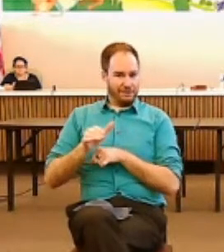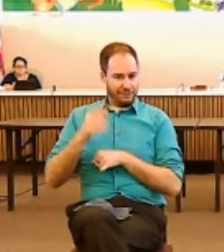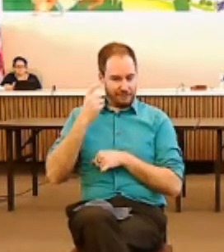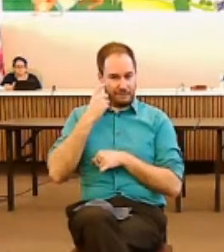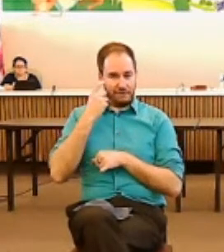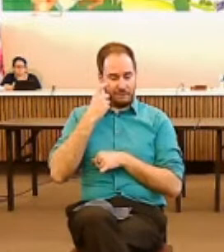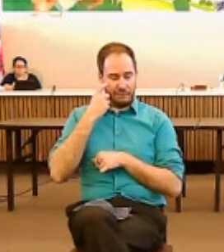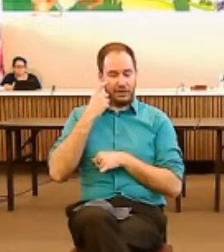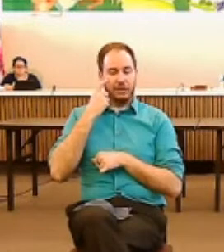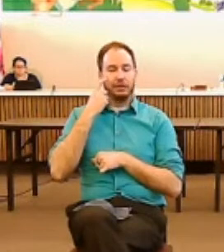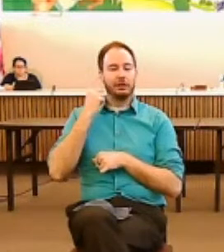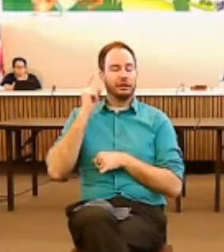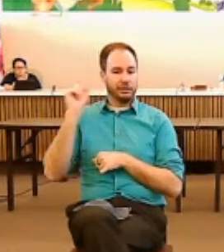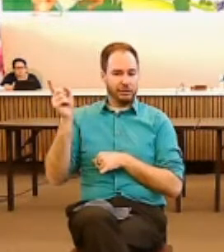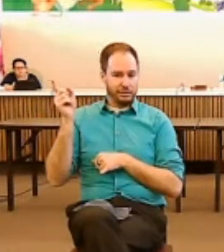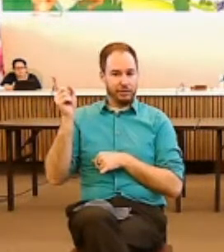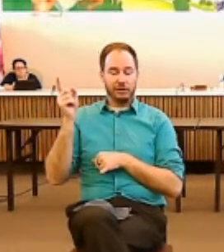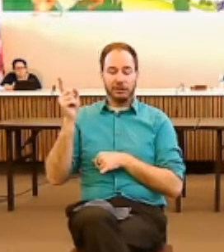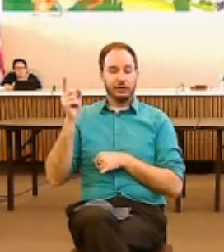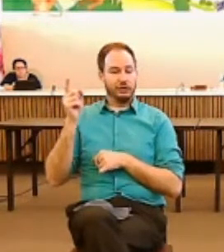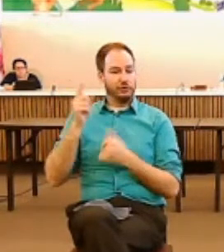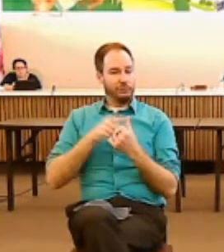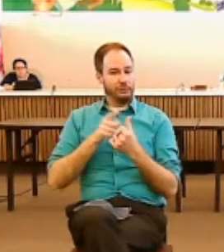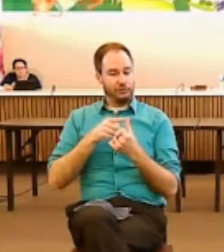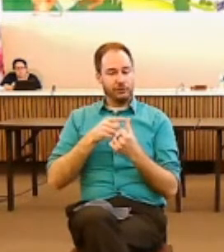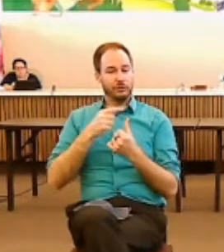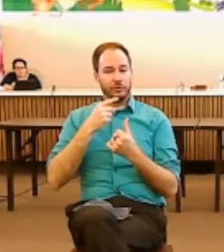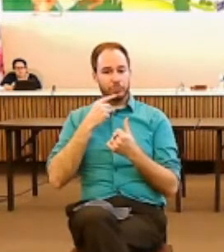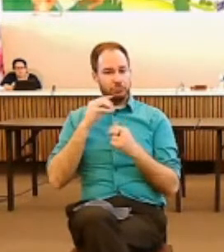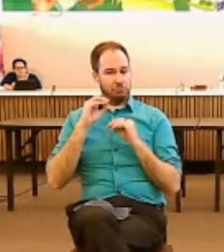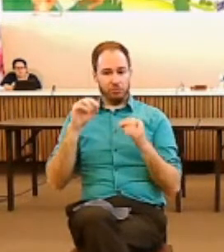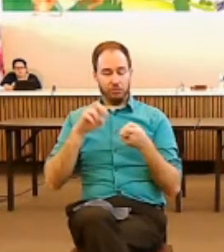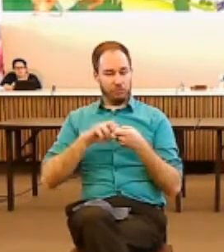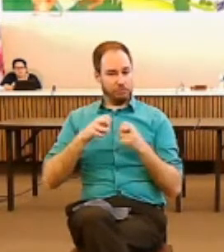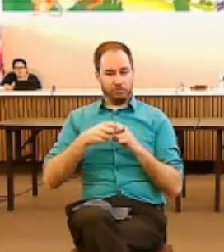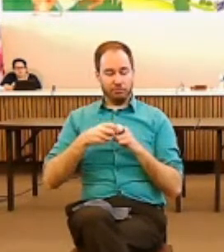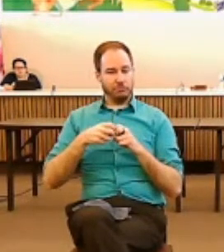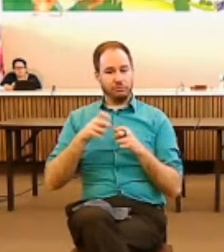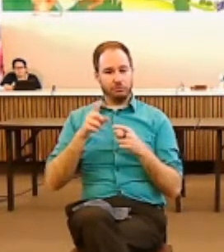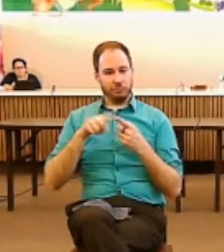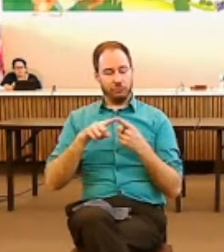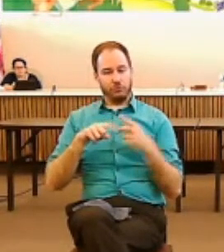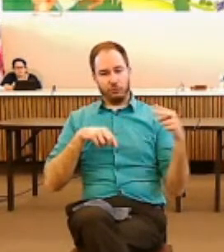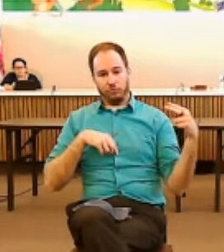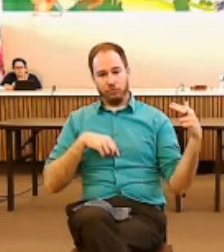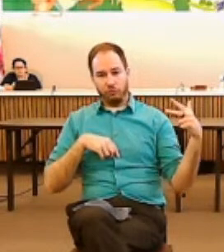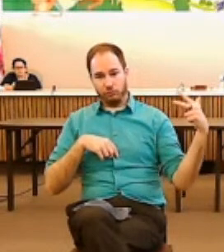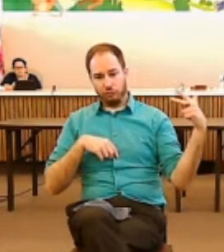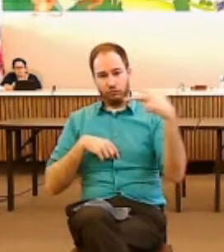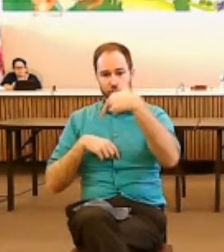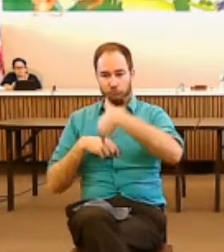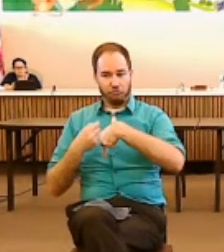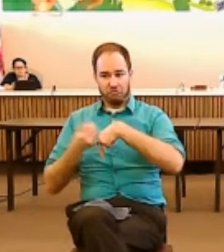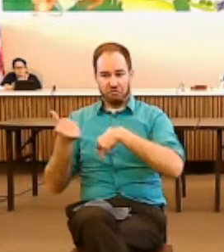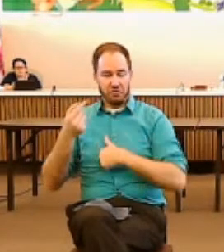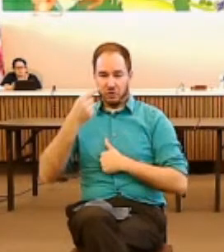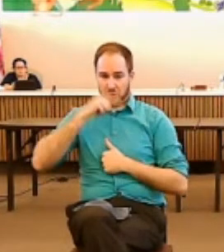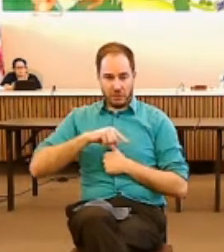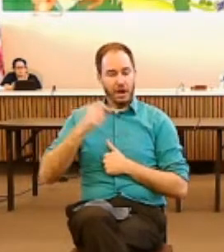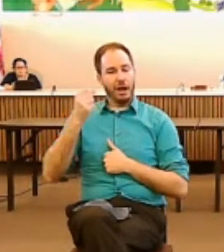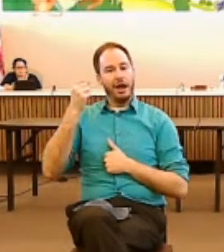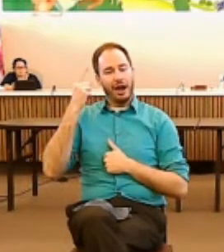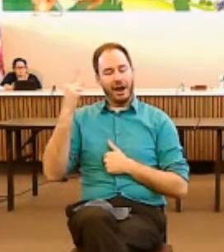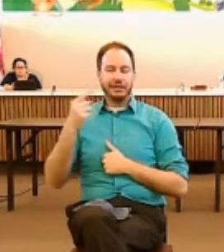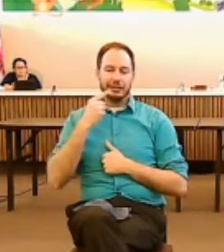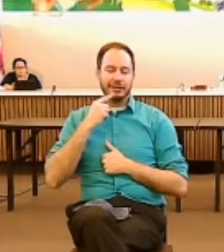afternoon. They'd first said that they had no issue eliminating the right in, which I didn't think they would. But they